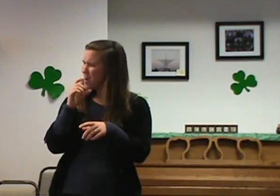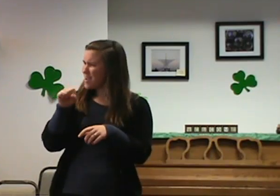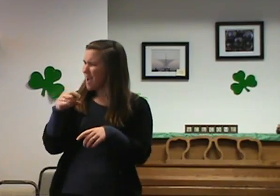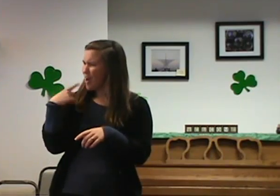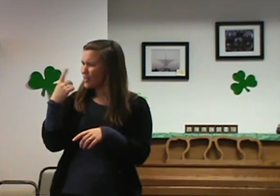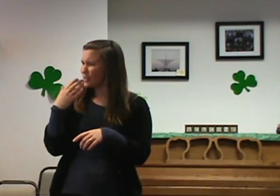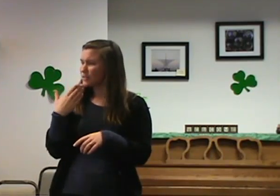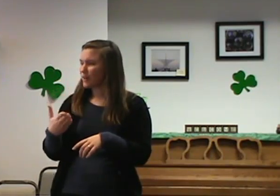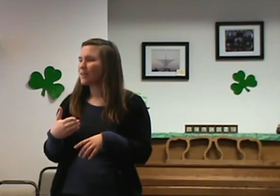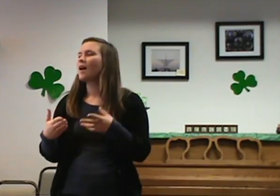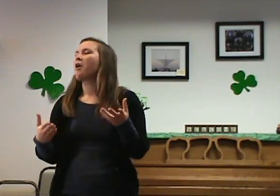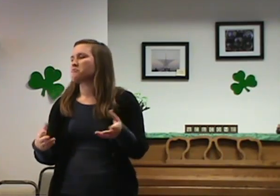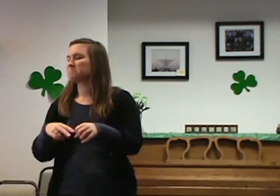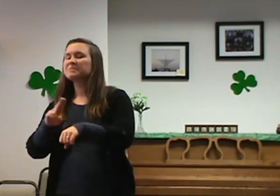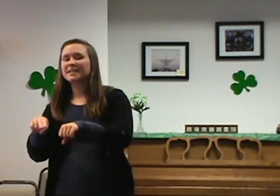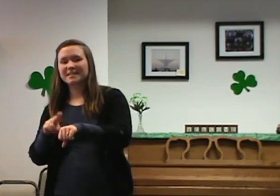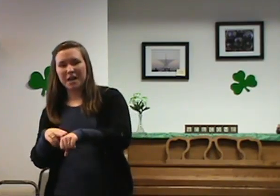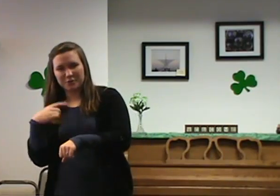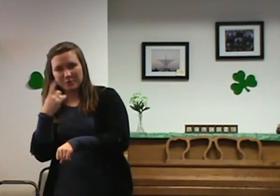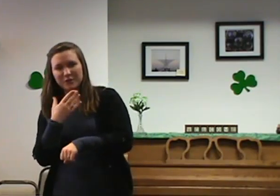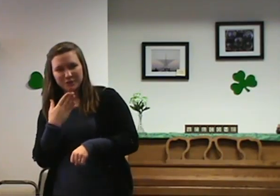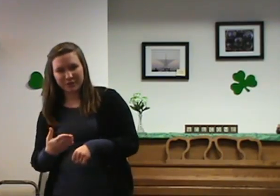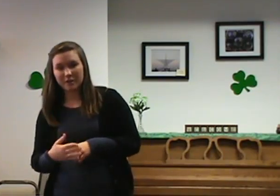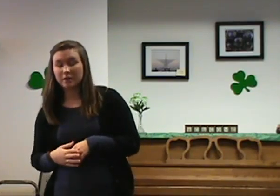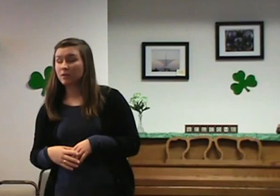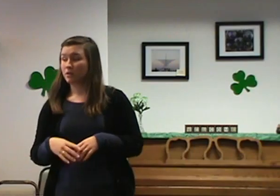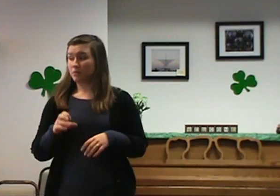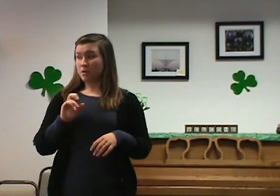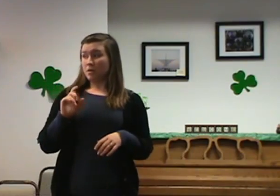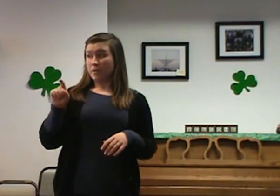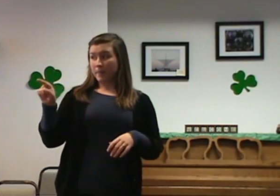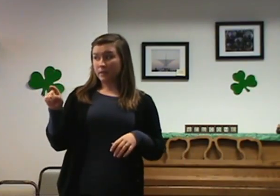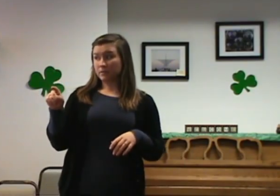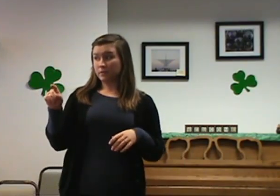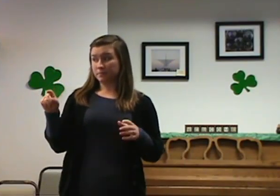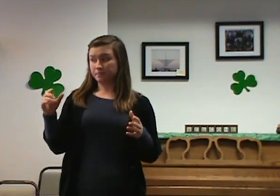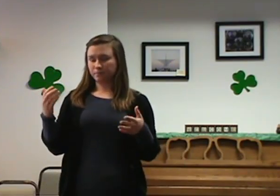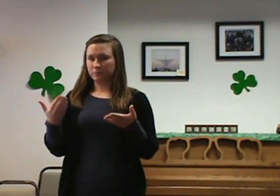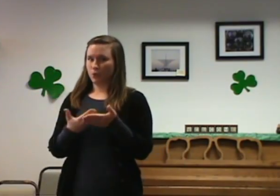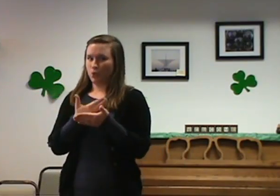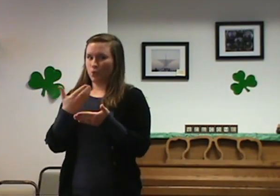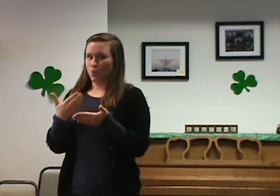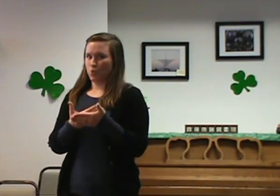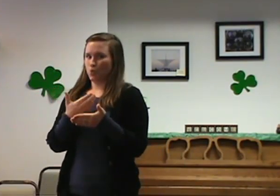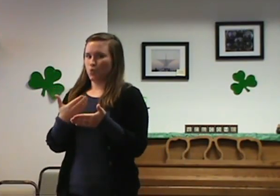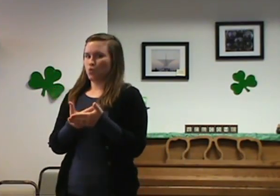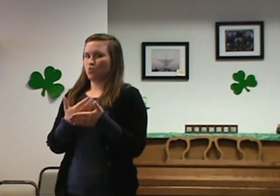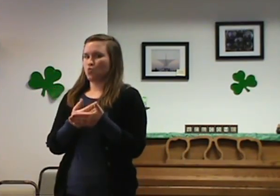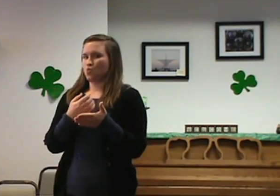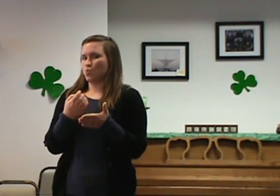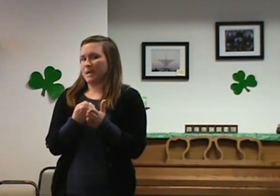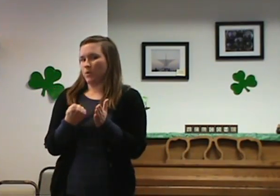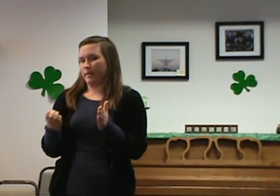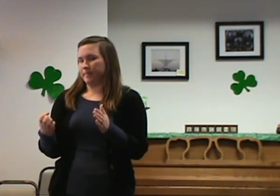very natural, okay. So this is the new kid on the block as far as the portable reader, so I'll